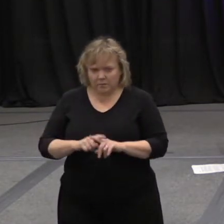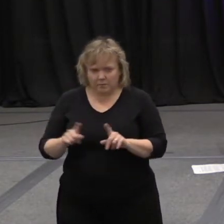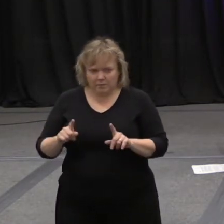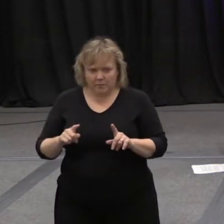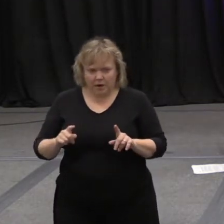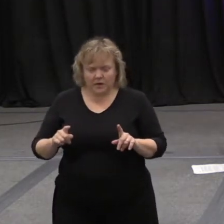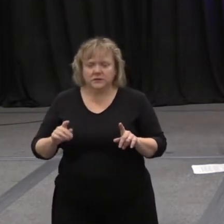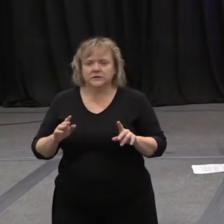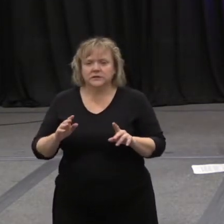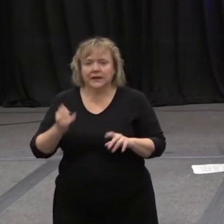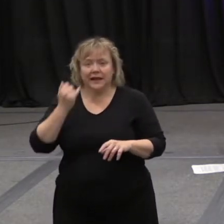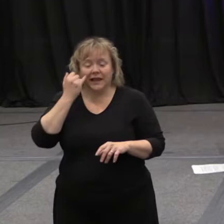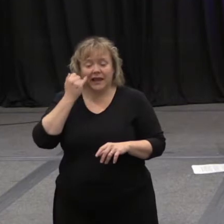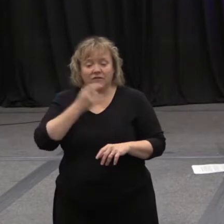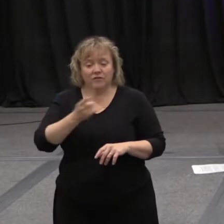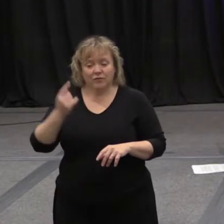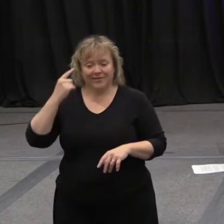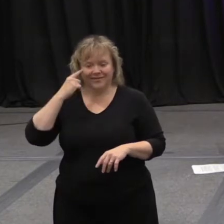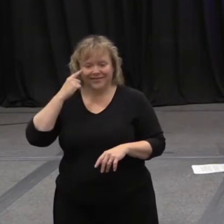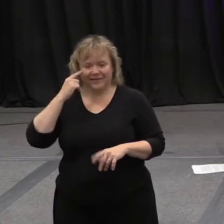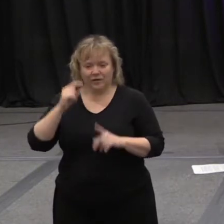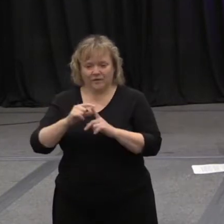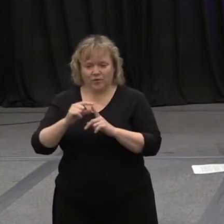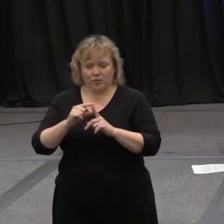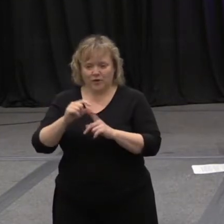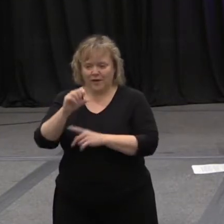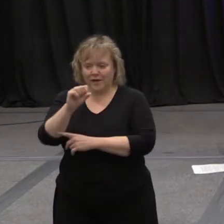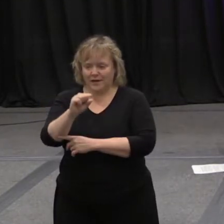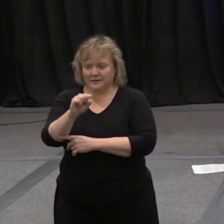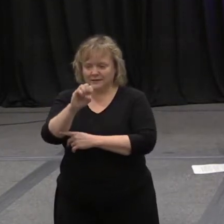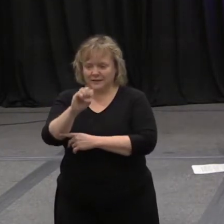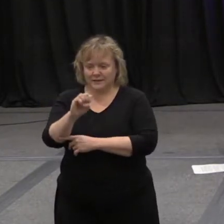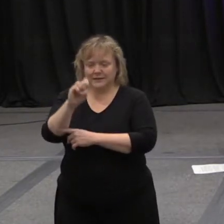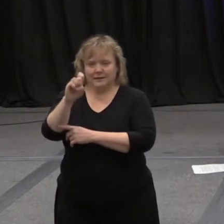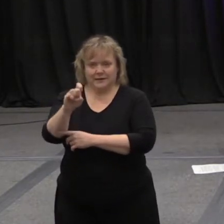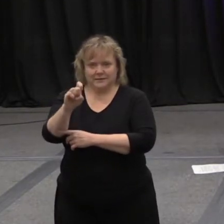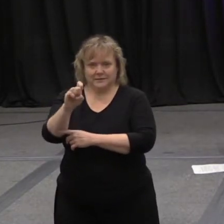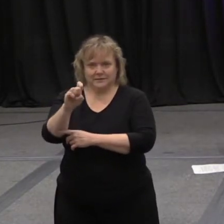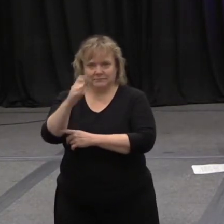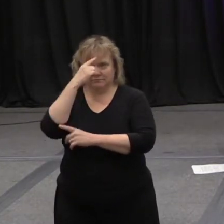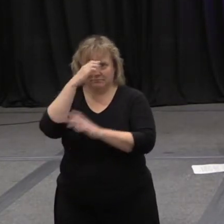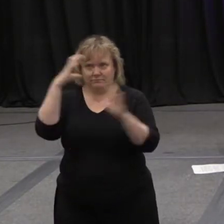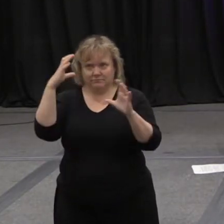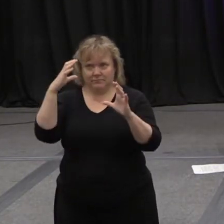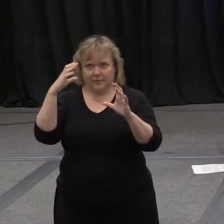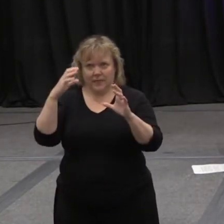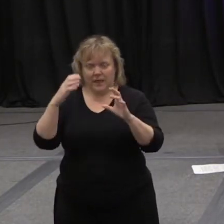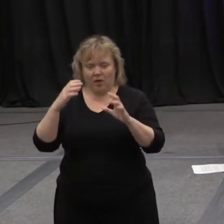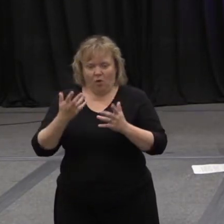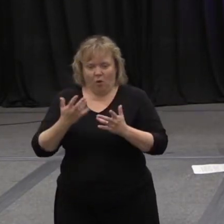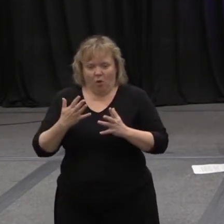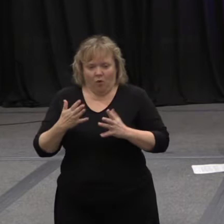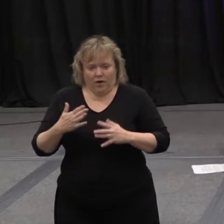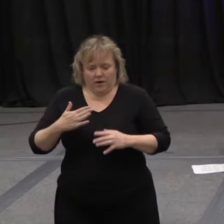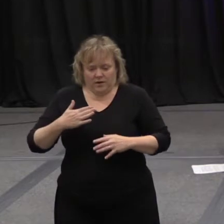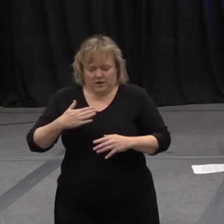So if you think of the word sex, a lot of us will feel discomfort in our body